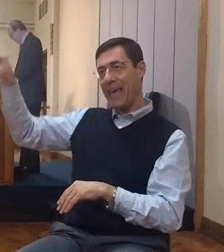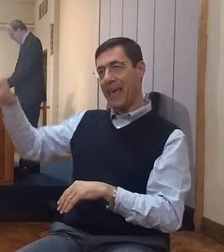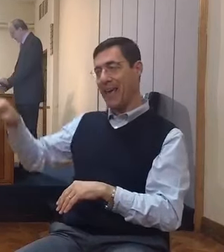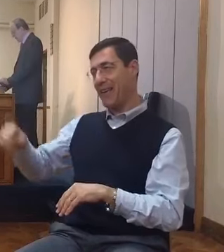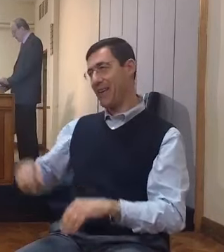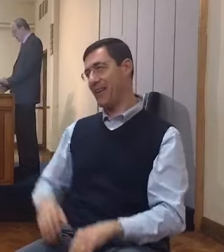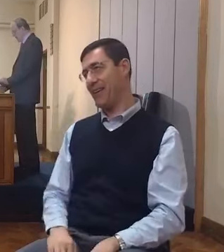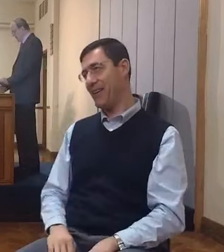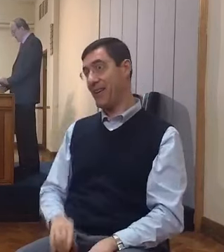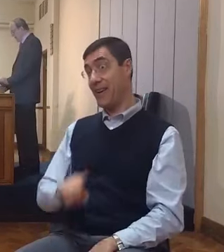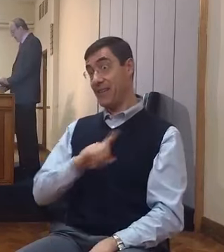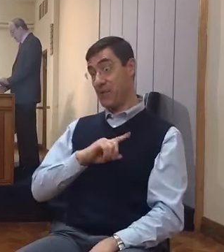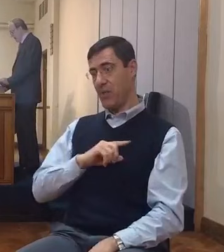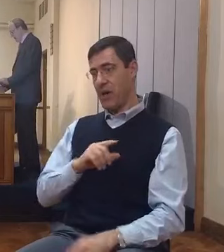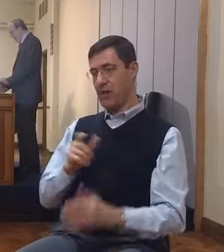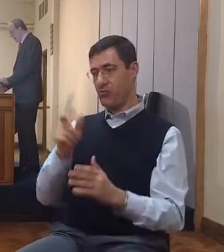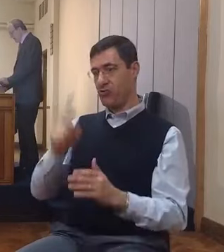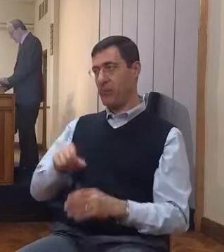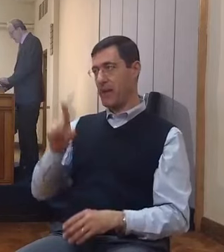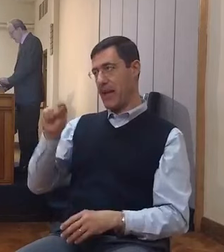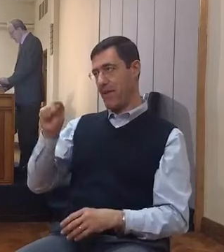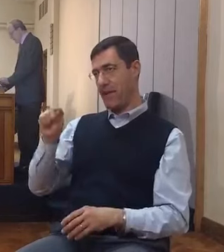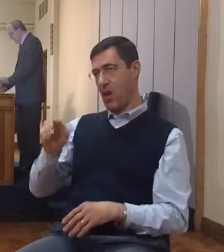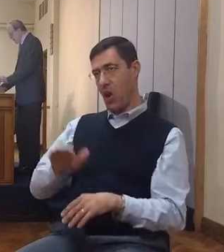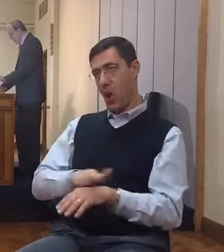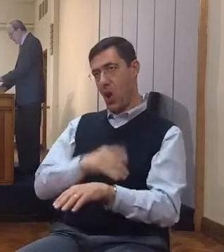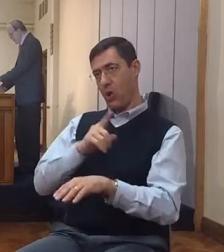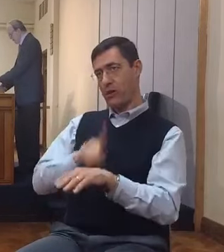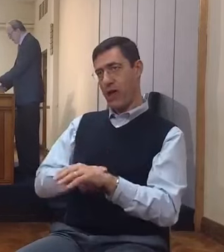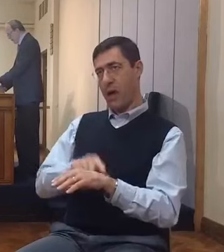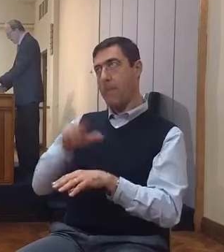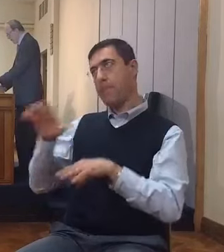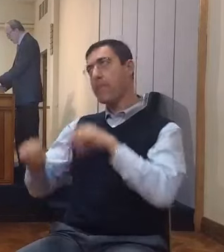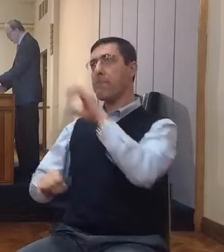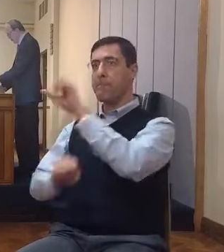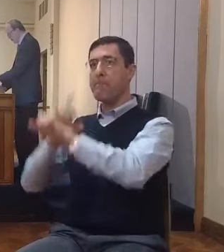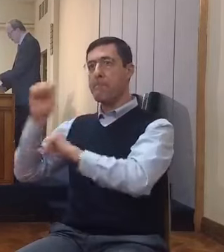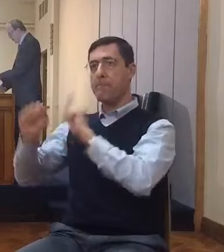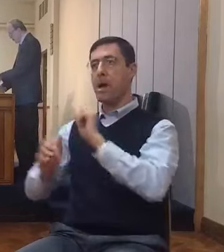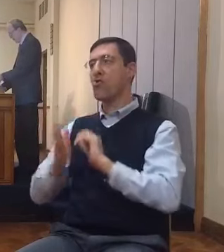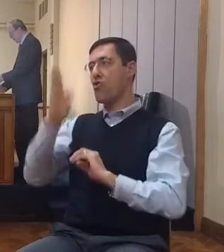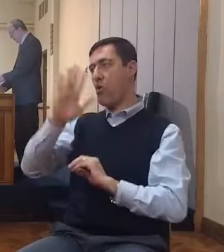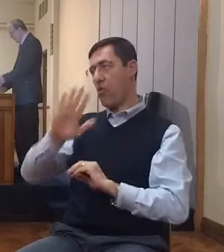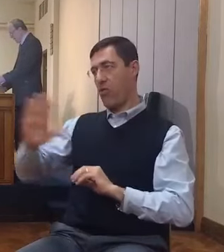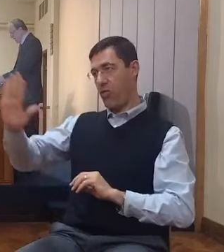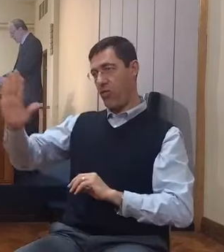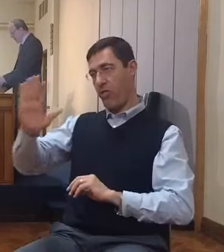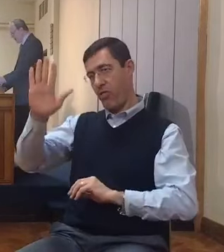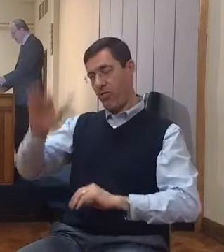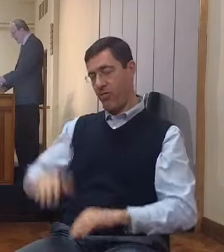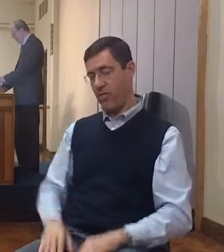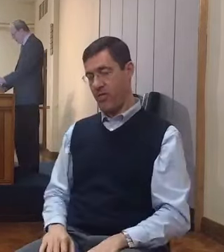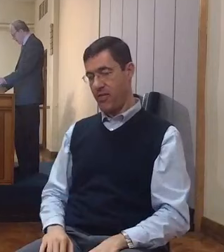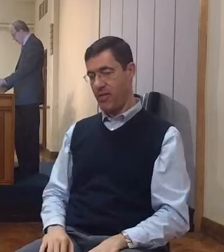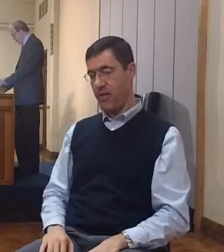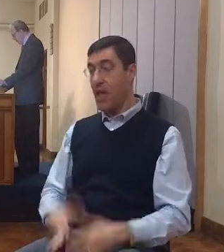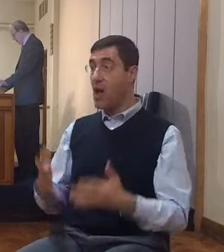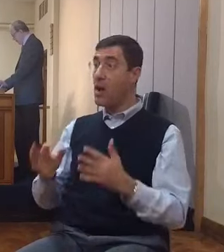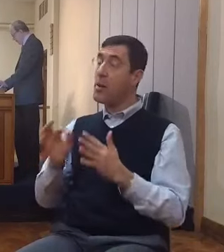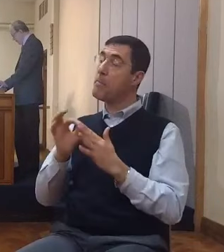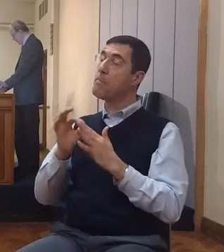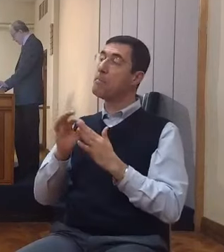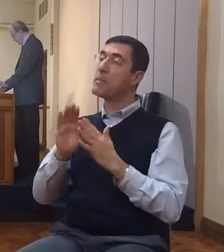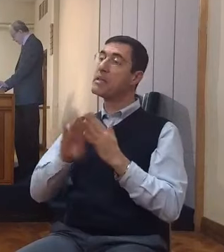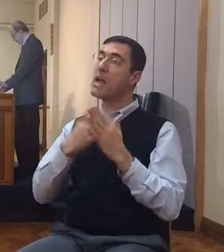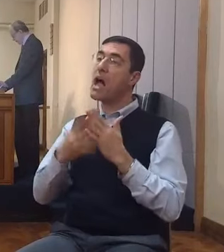11 covers. But then if you turn to Psalm 44, which we read through our